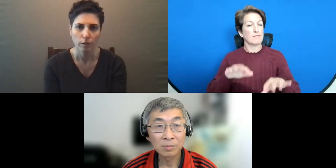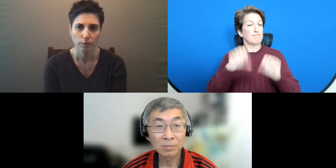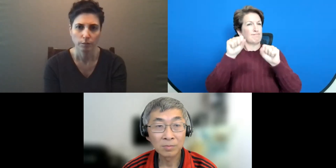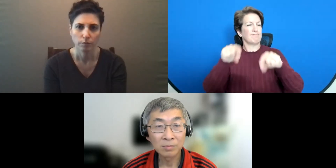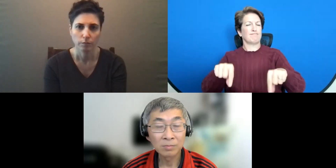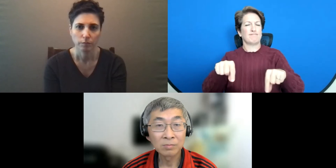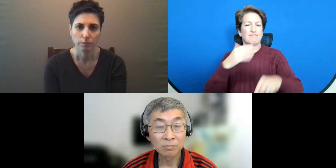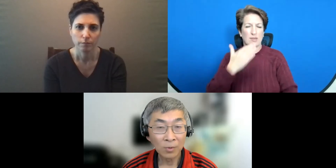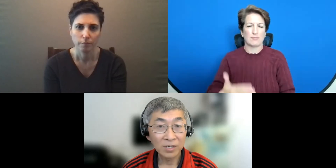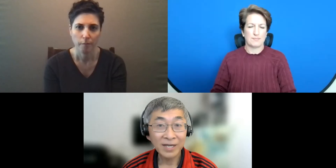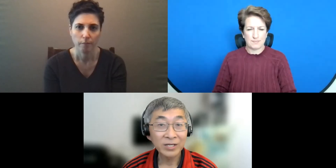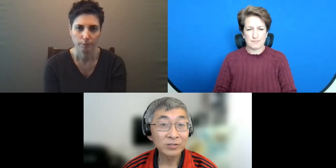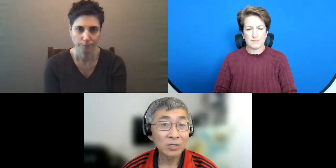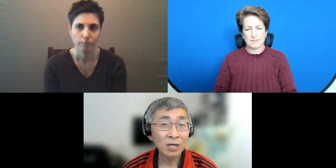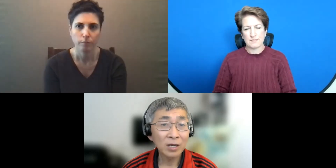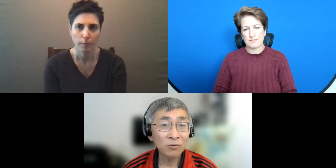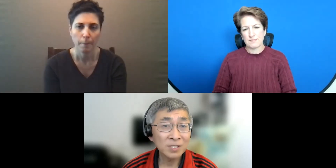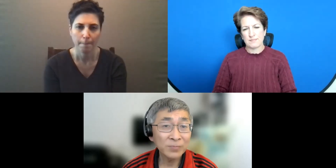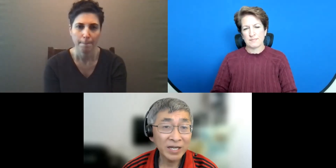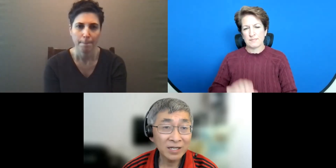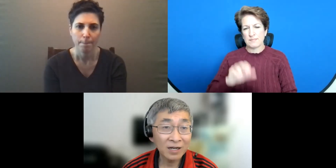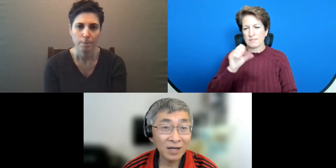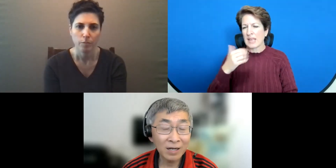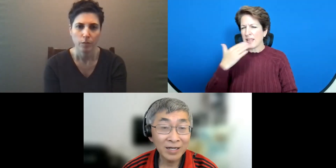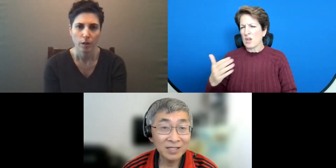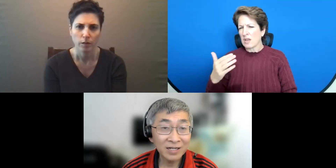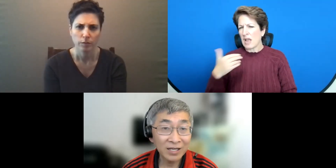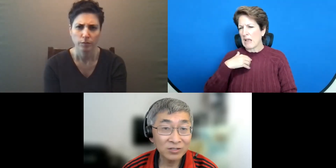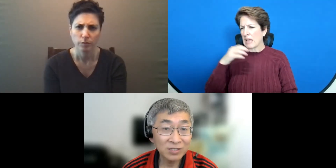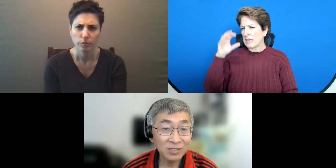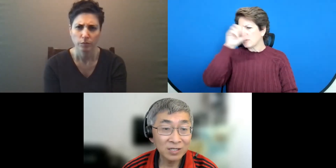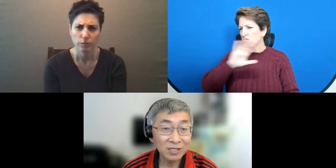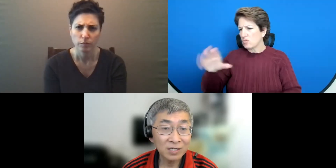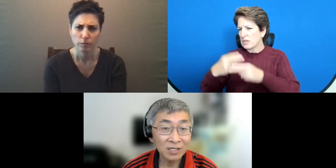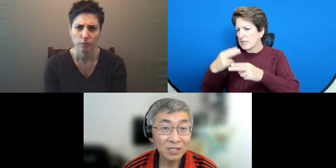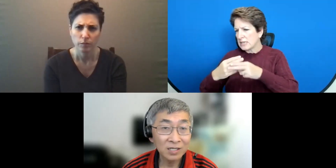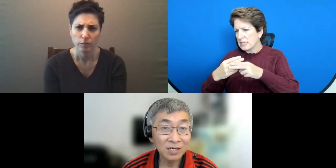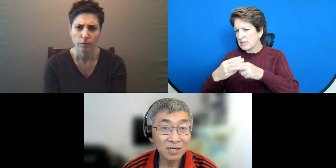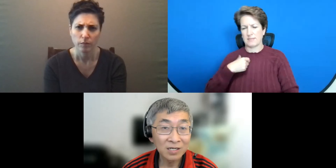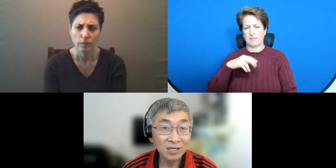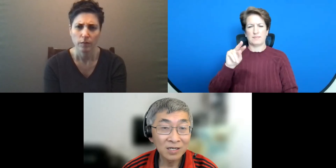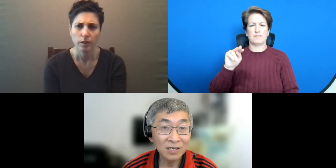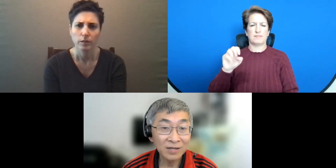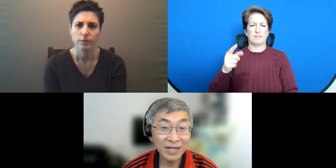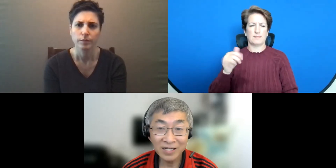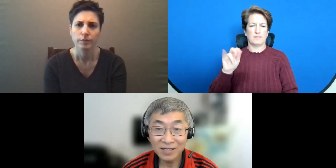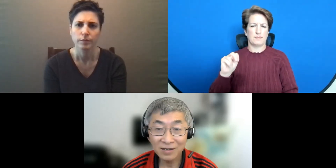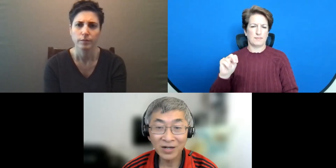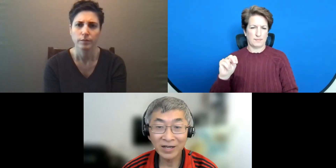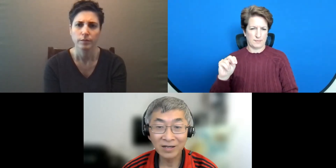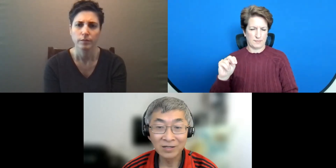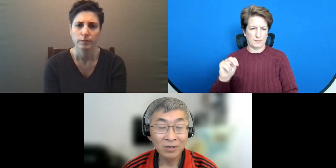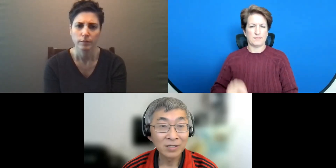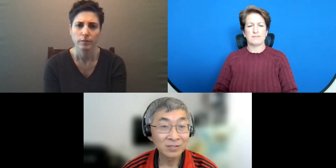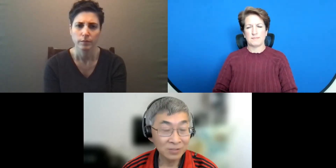space. Thanks. Thank you. And who's speaking? I didn't catch. It's Negin. Nagin?